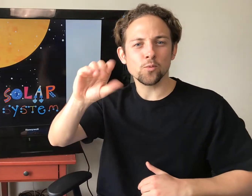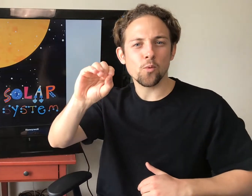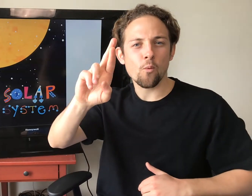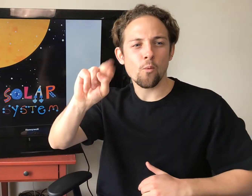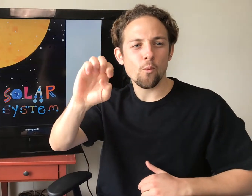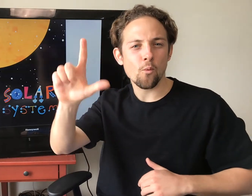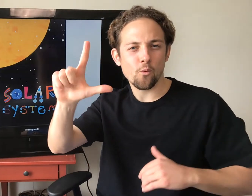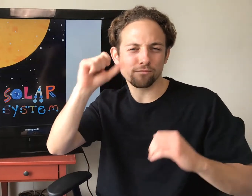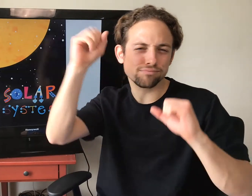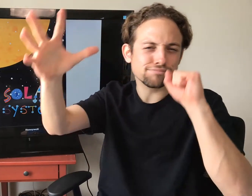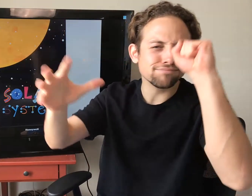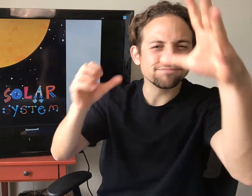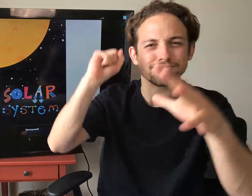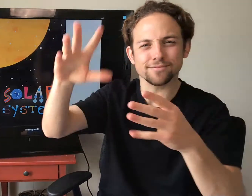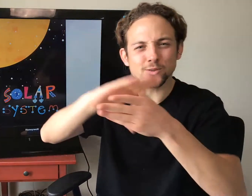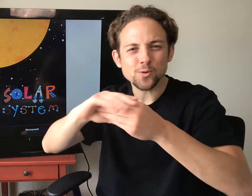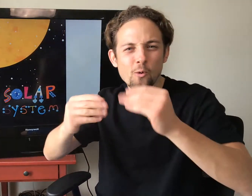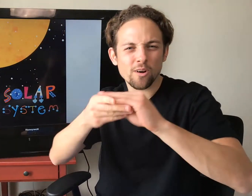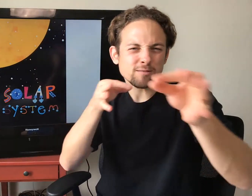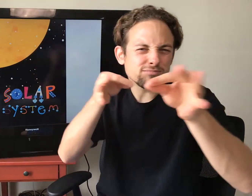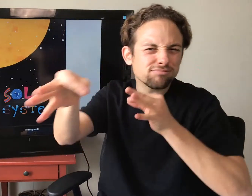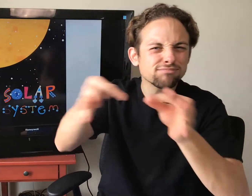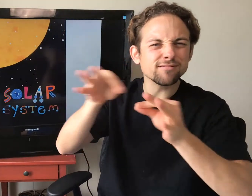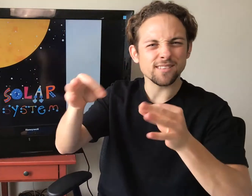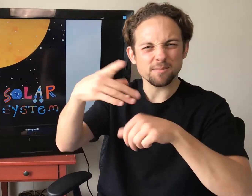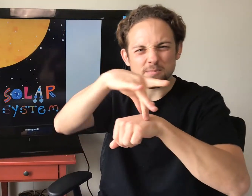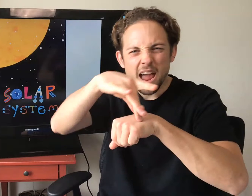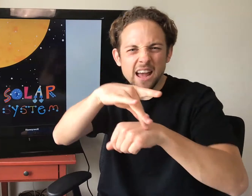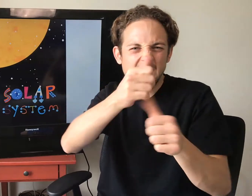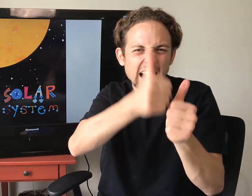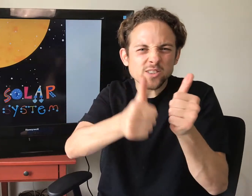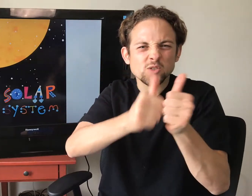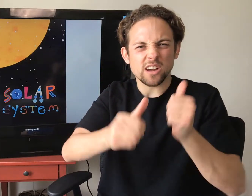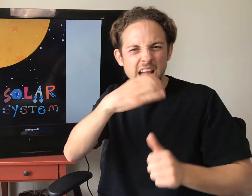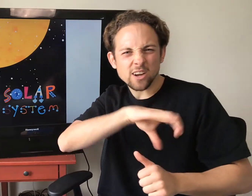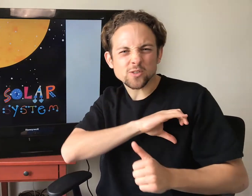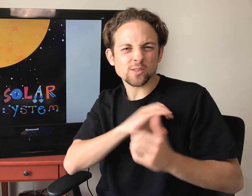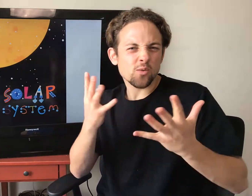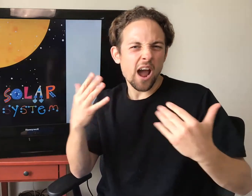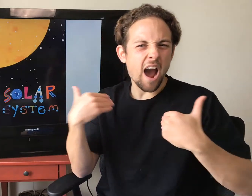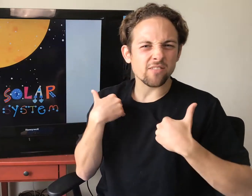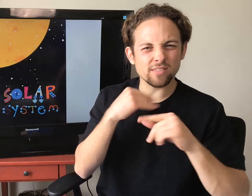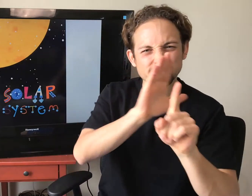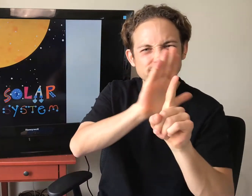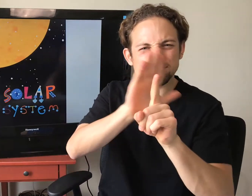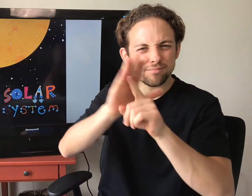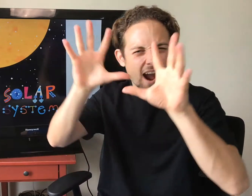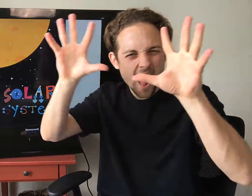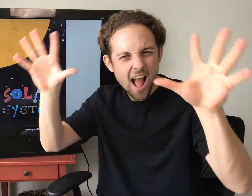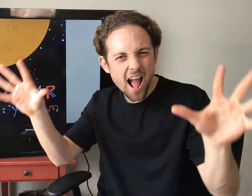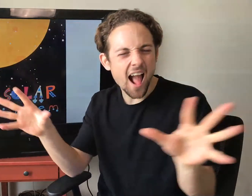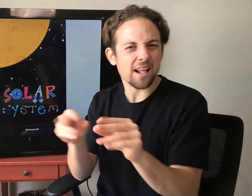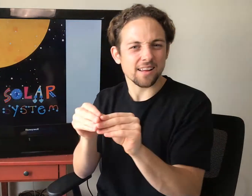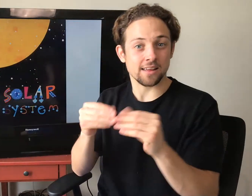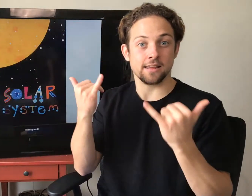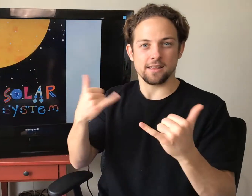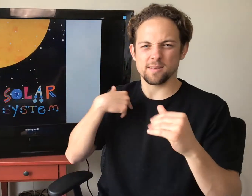Last Monday, you all enjoyed Lauren's story. He talked all about each of the planets and each of